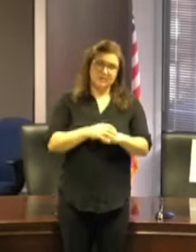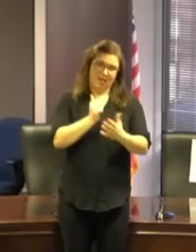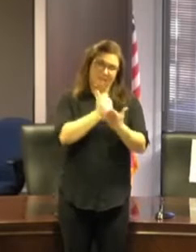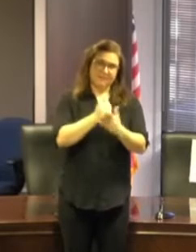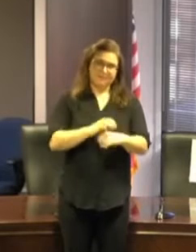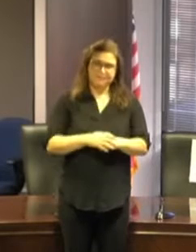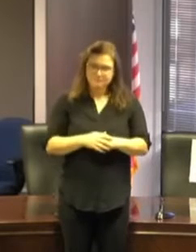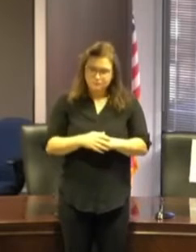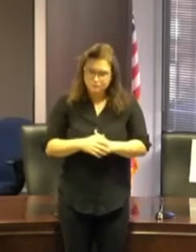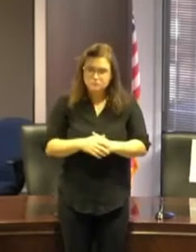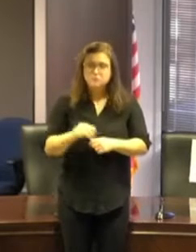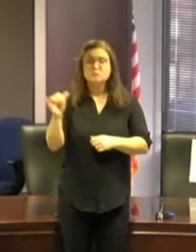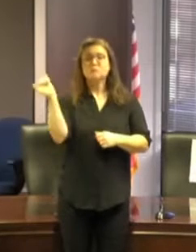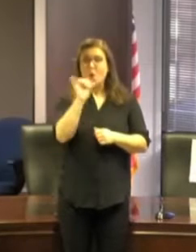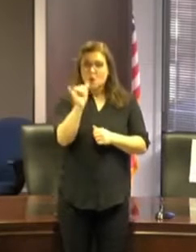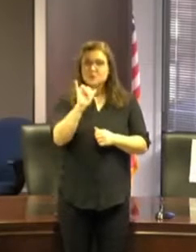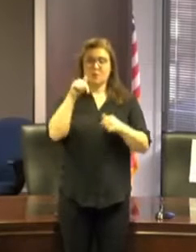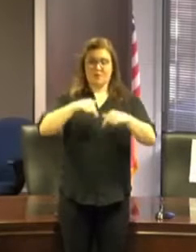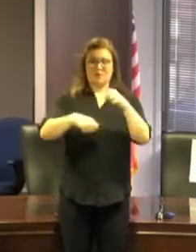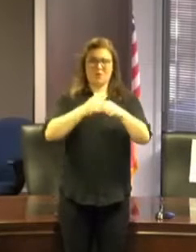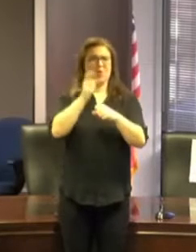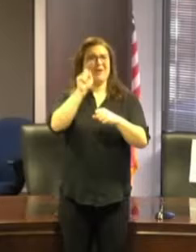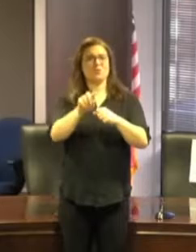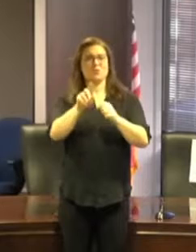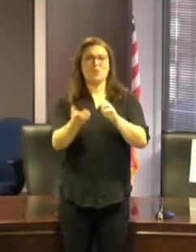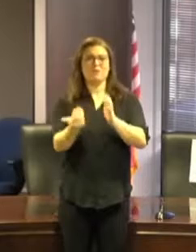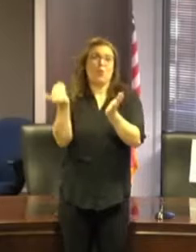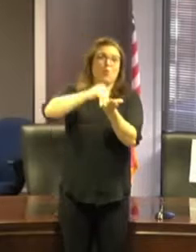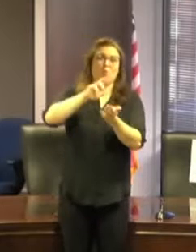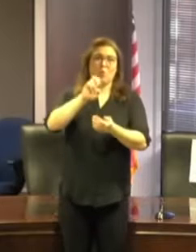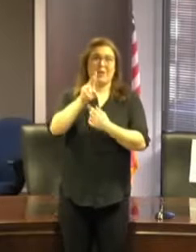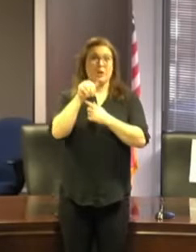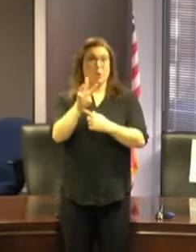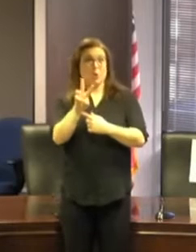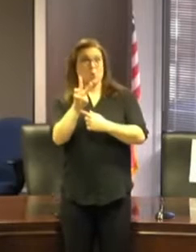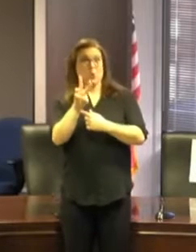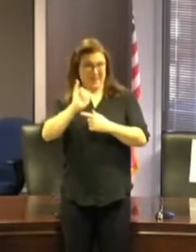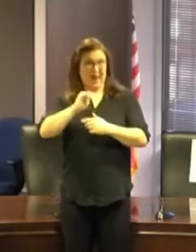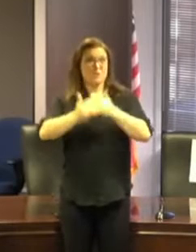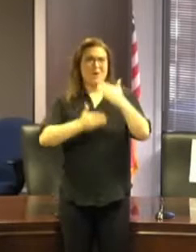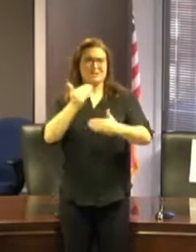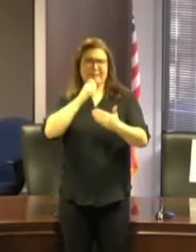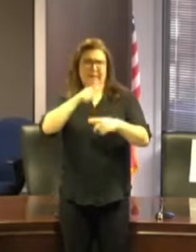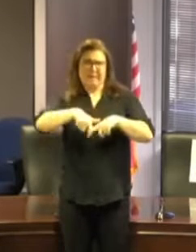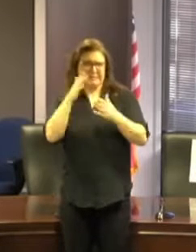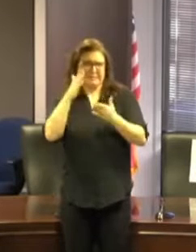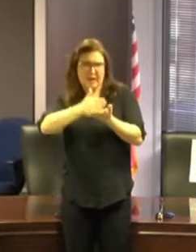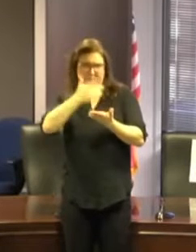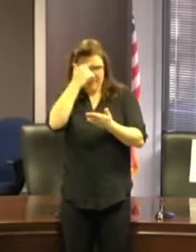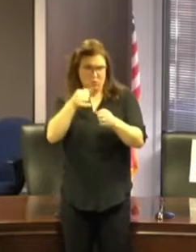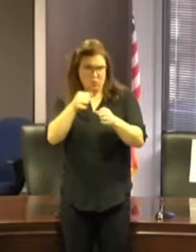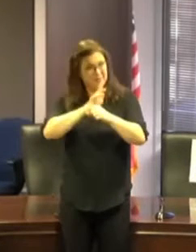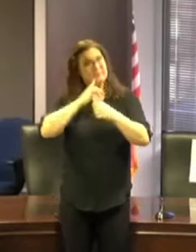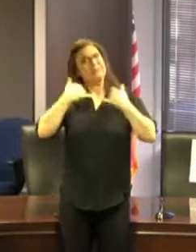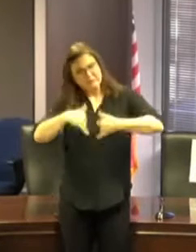renewal for this year does not slow down again just because of a pandemic. And so Jeff and his team have been working